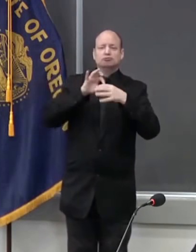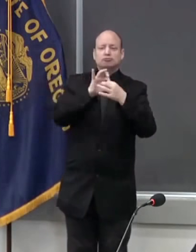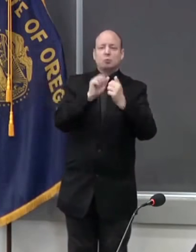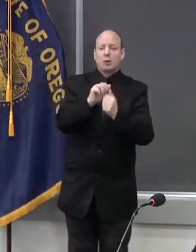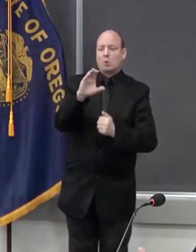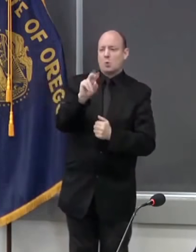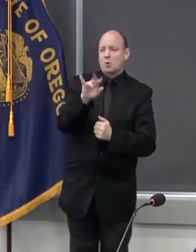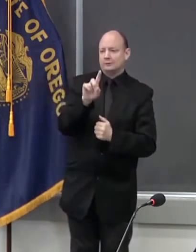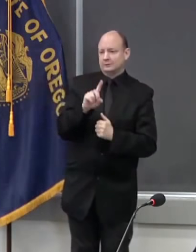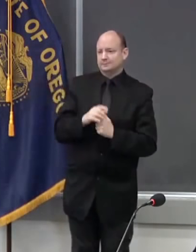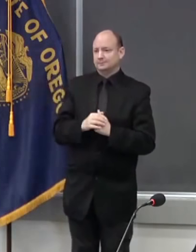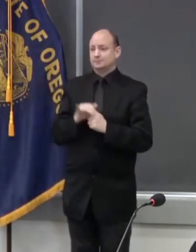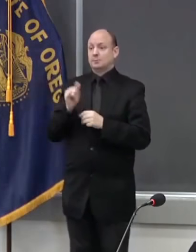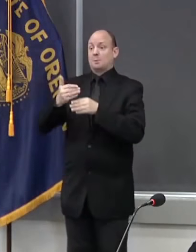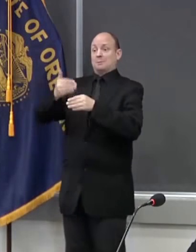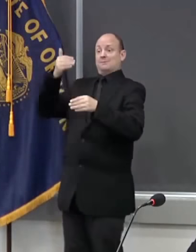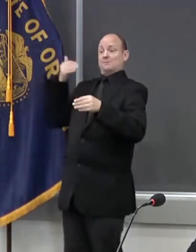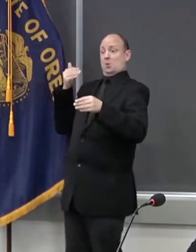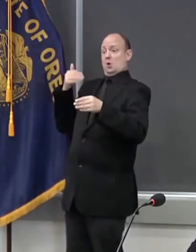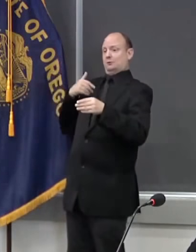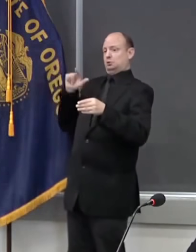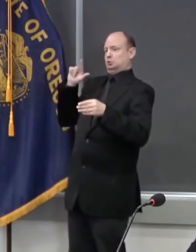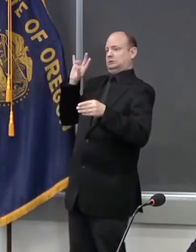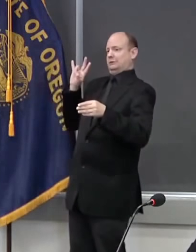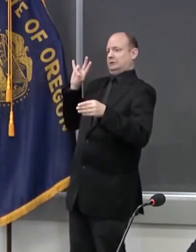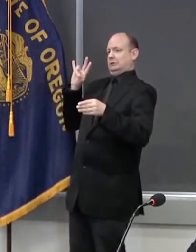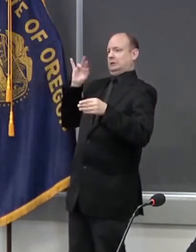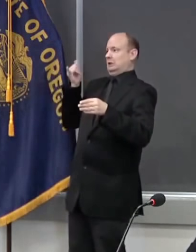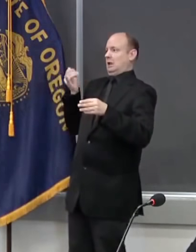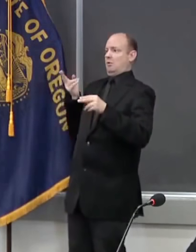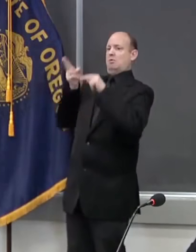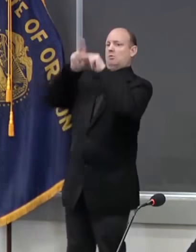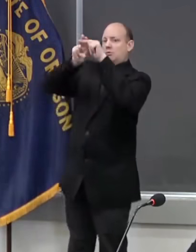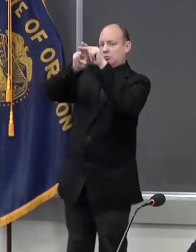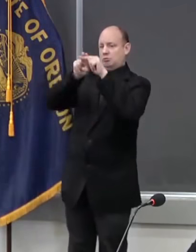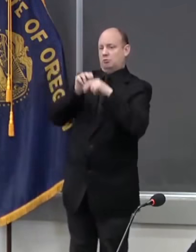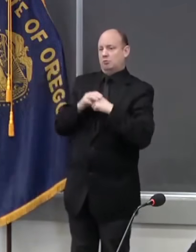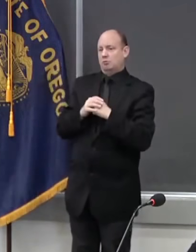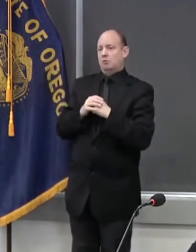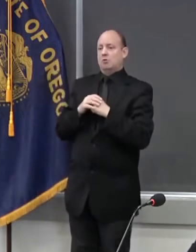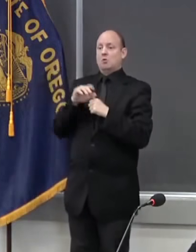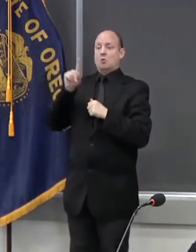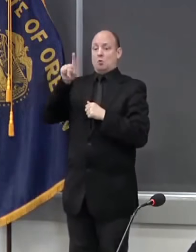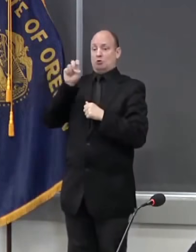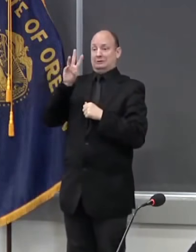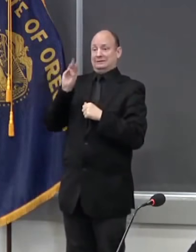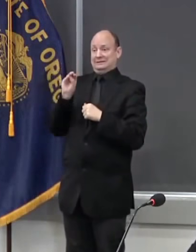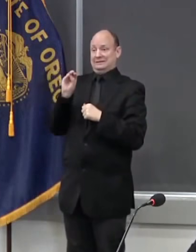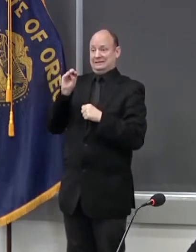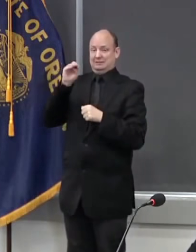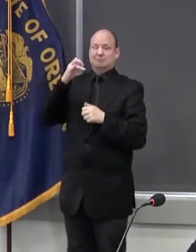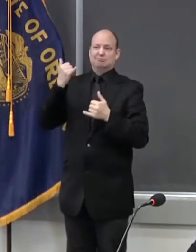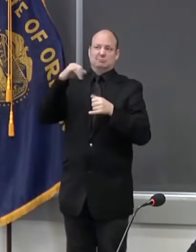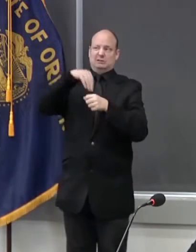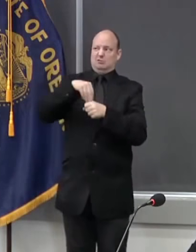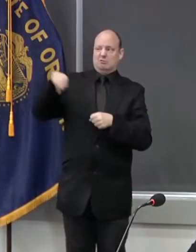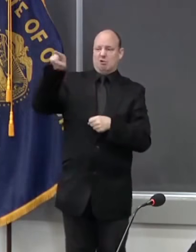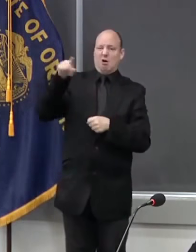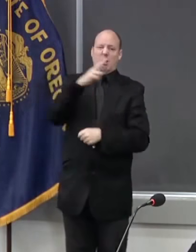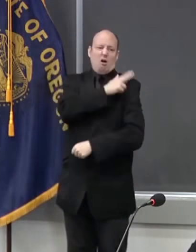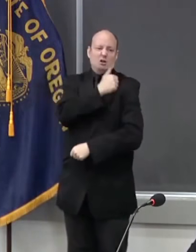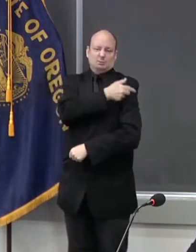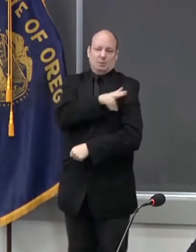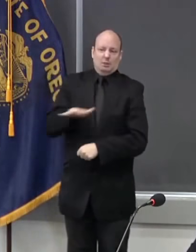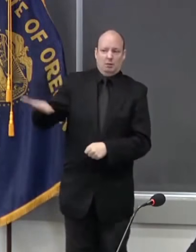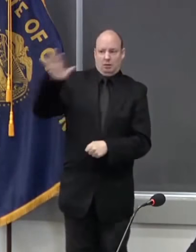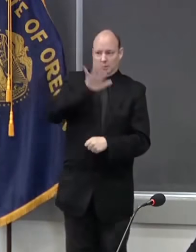to 27 the prior week. And 160 were hospitalized. The number of newly tested